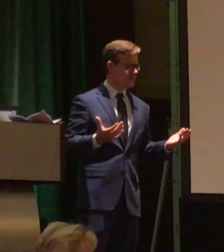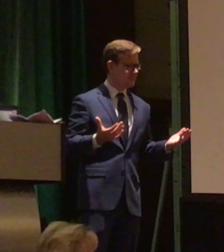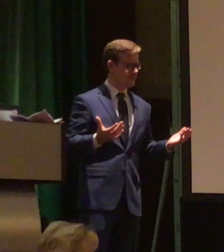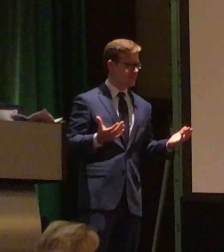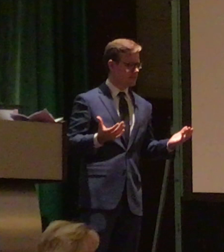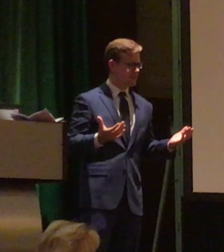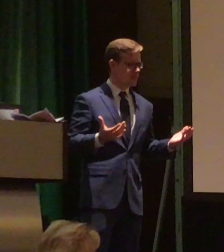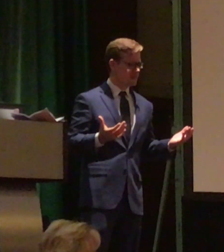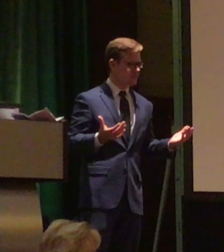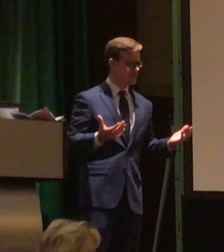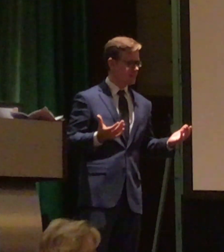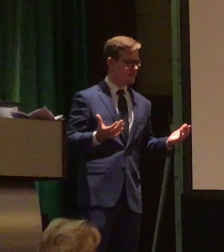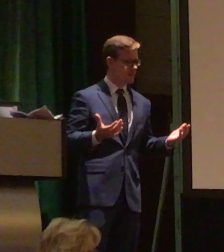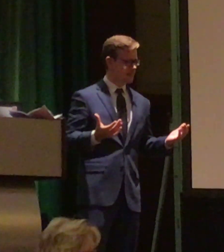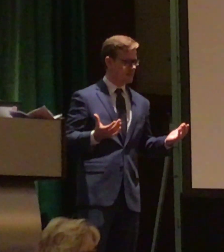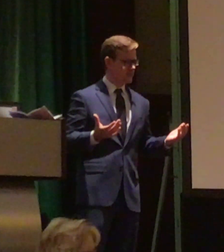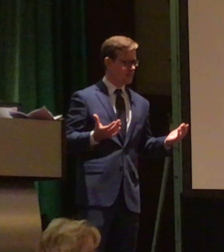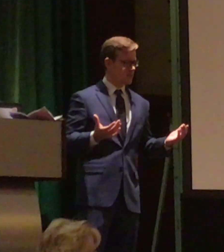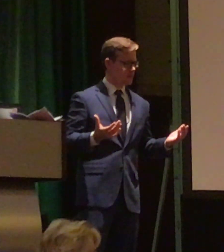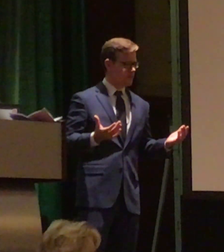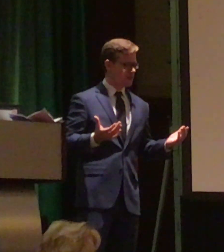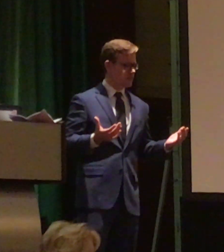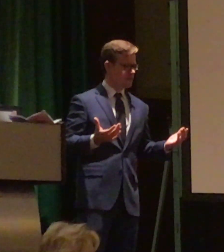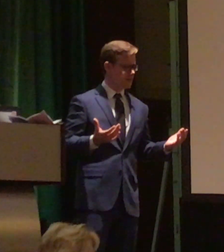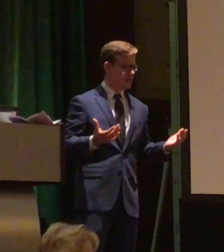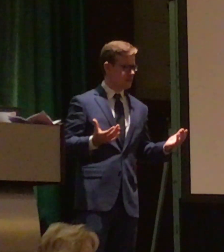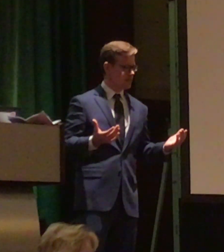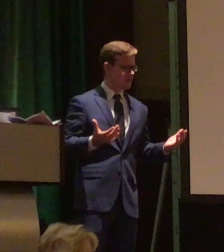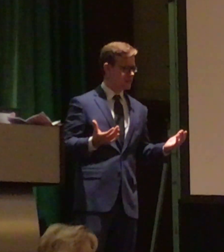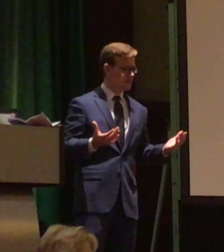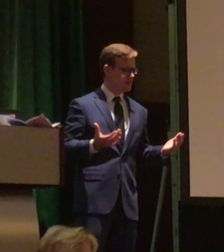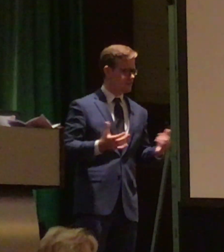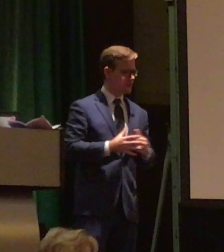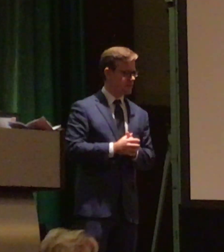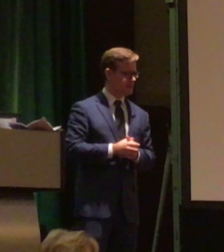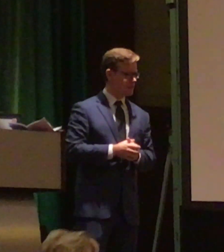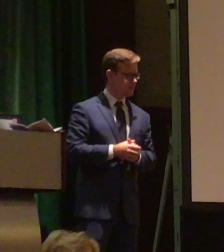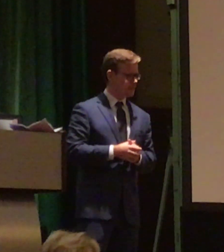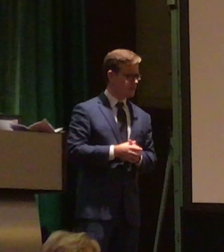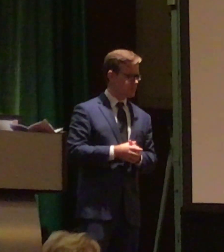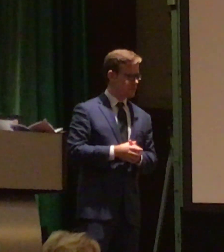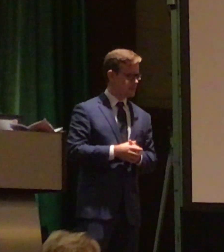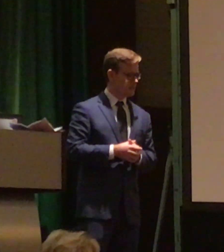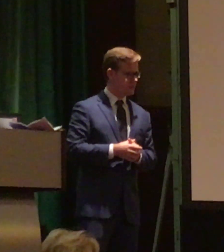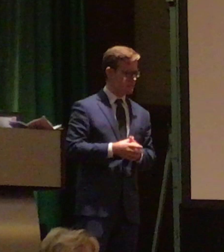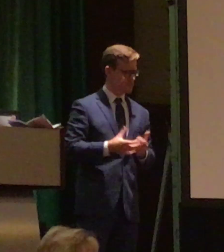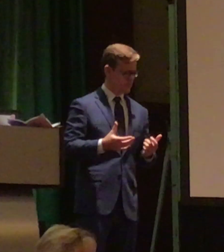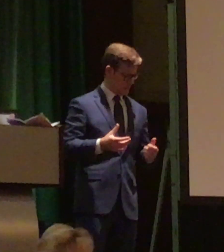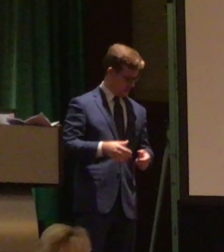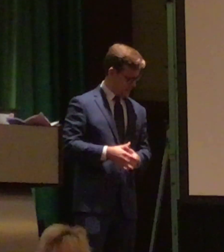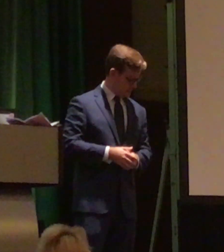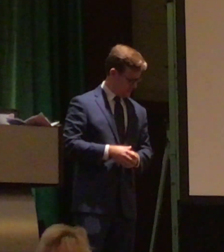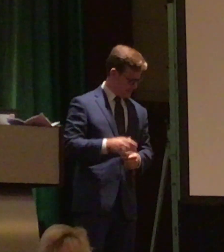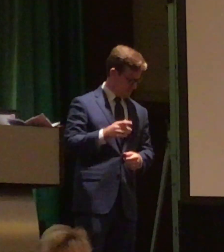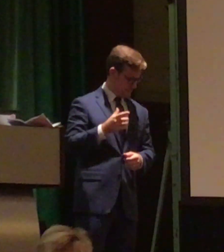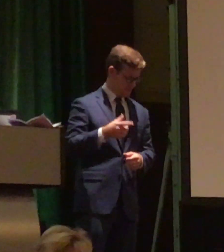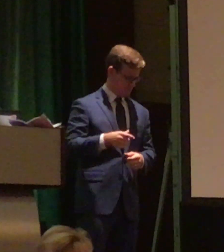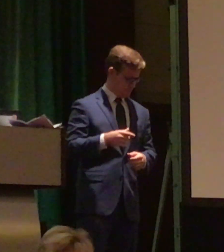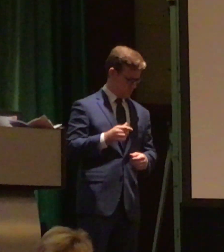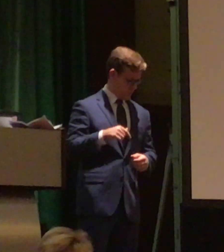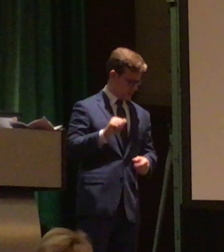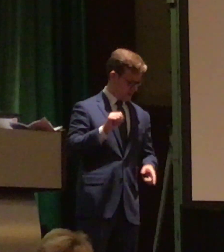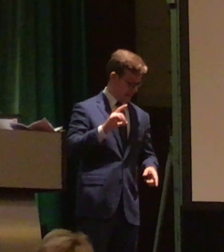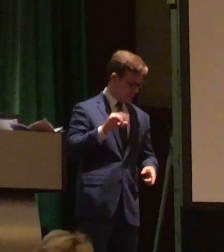approaches, whatever works within the organization, which is exactly what ALDA does.